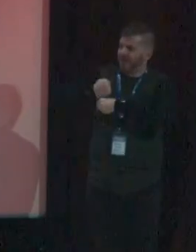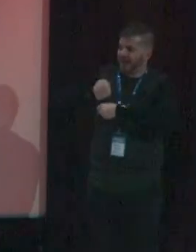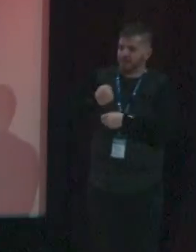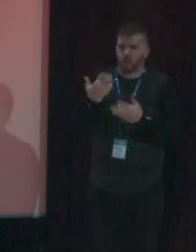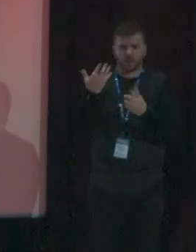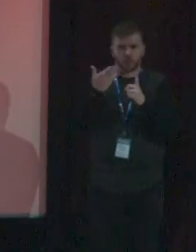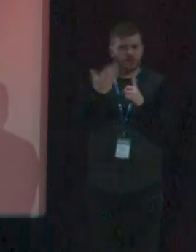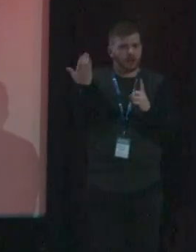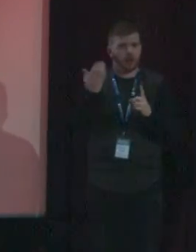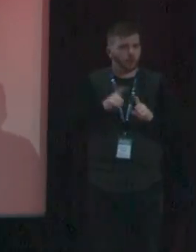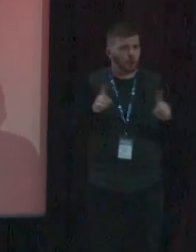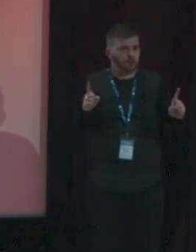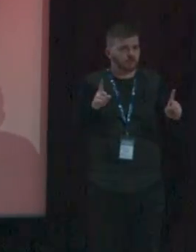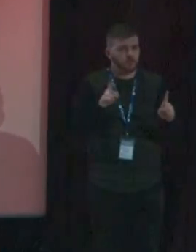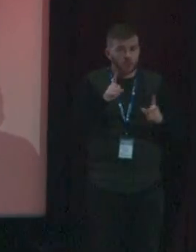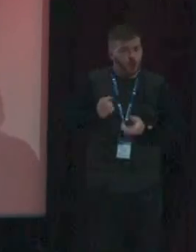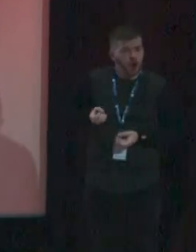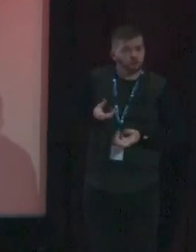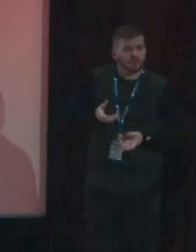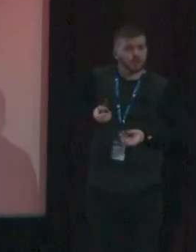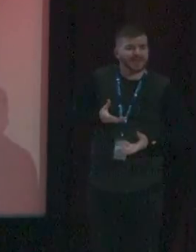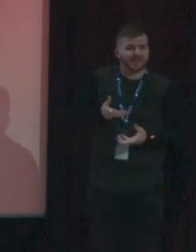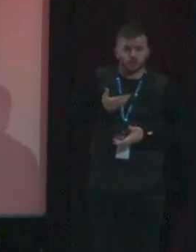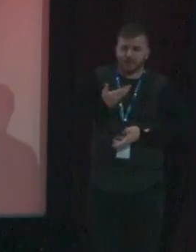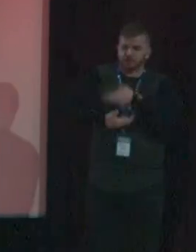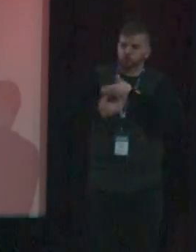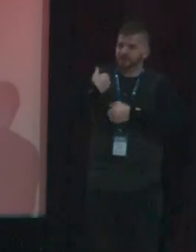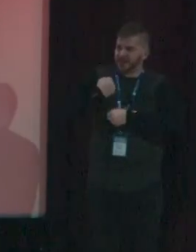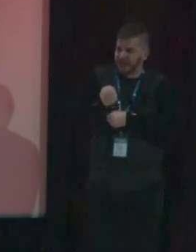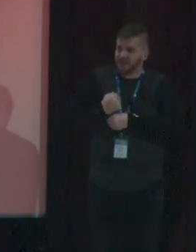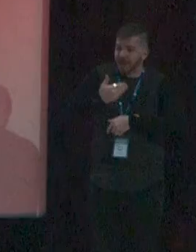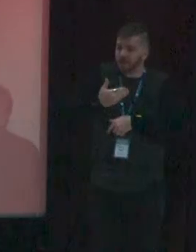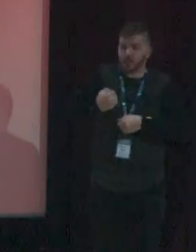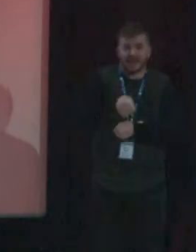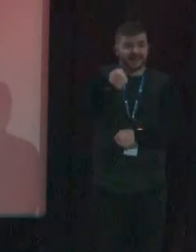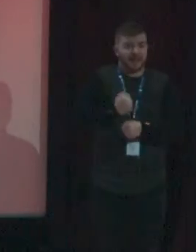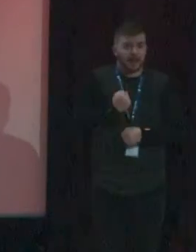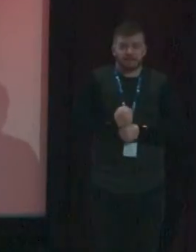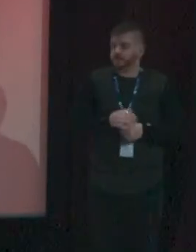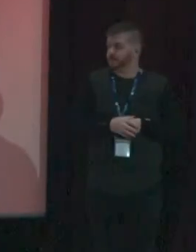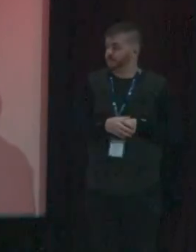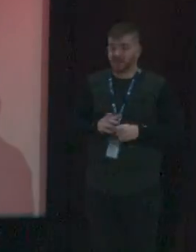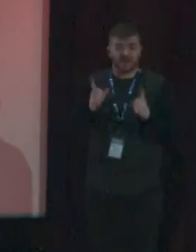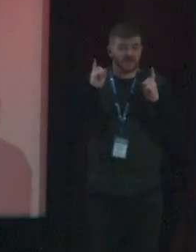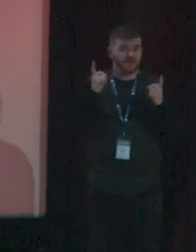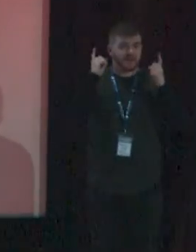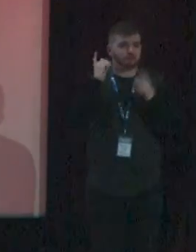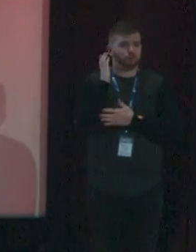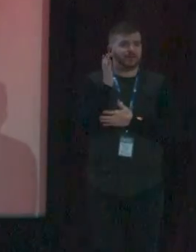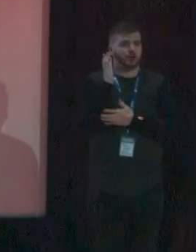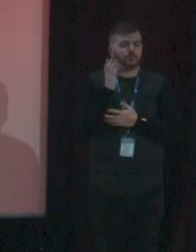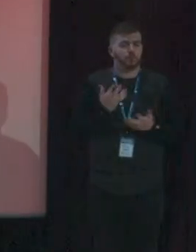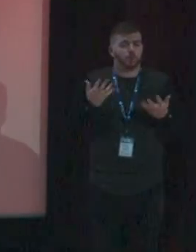are recognized for it or not, you are contributing to the history of games every time you make a game. That's my presentation for